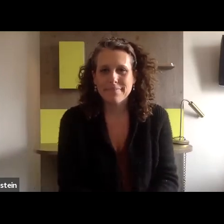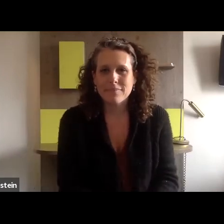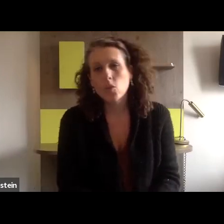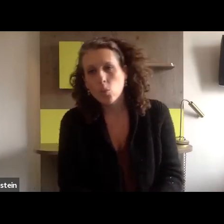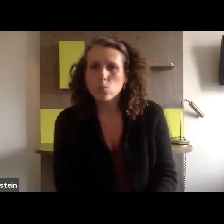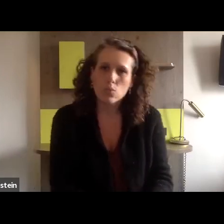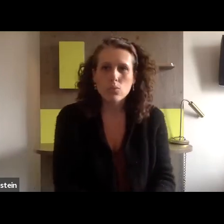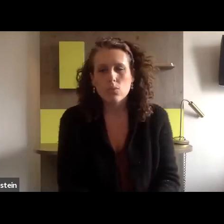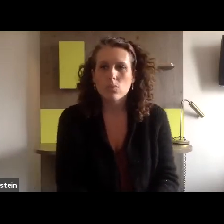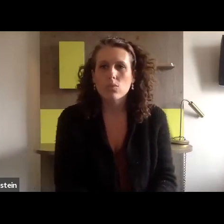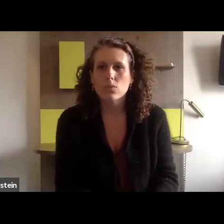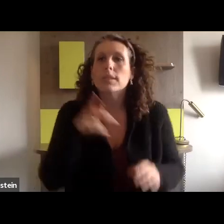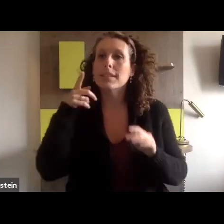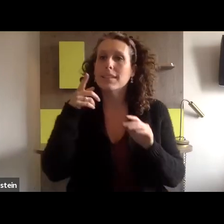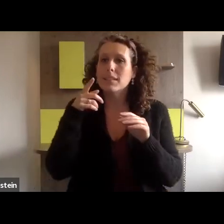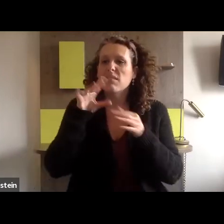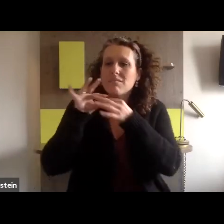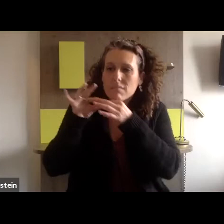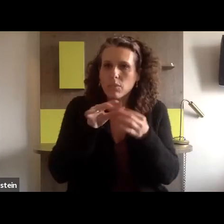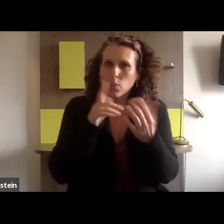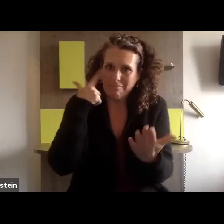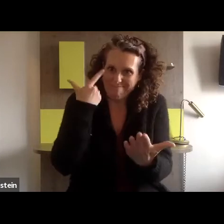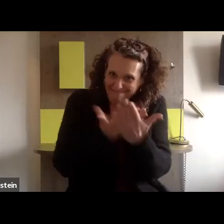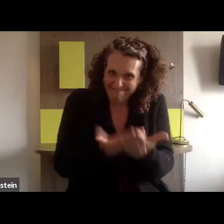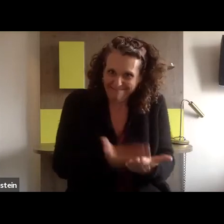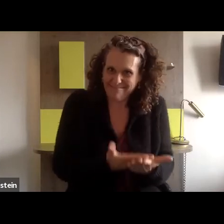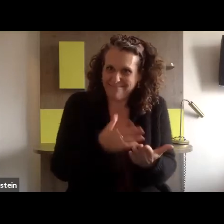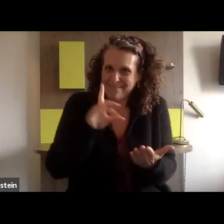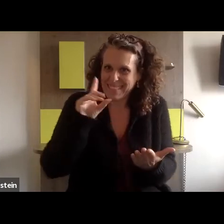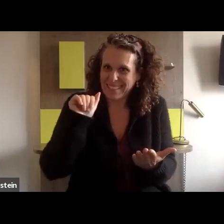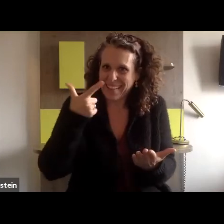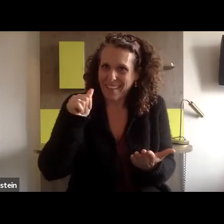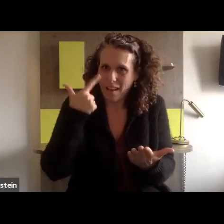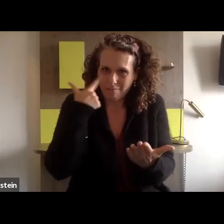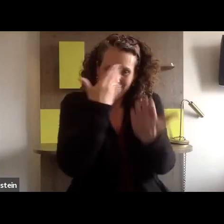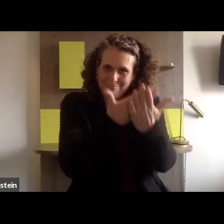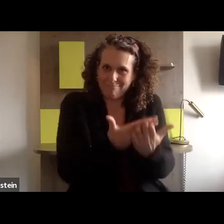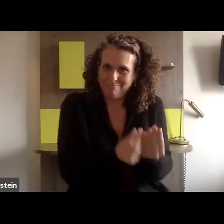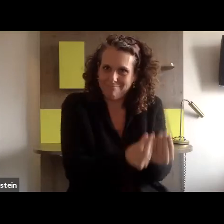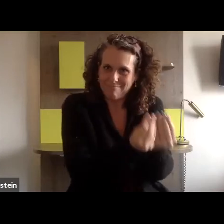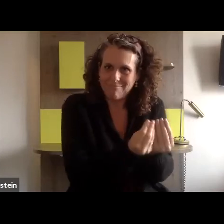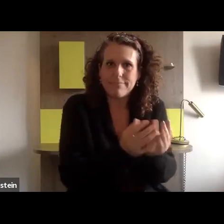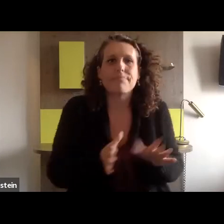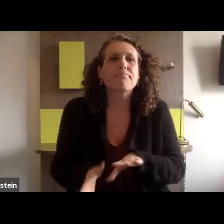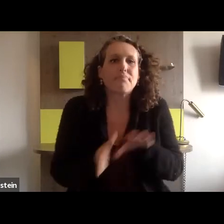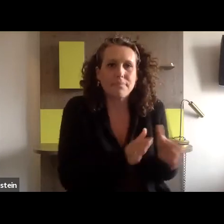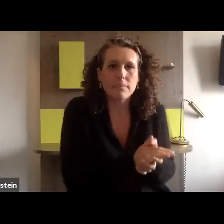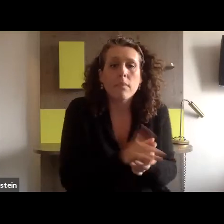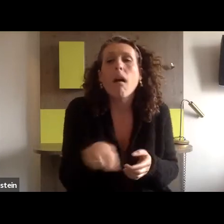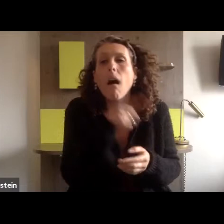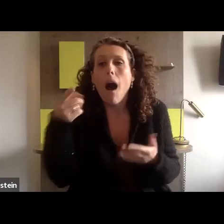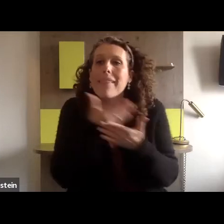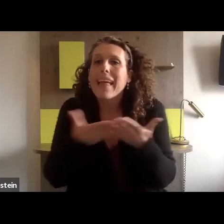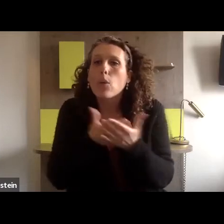that are based on empirical language data. The other big issue are language resources. For